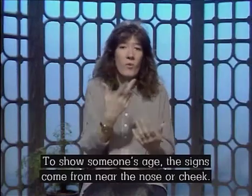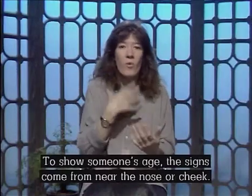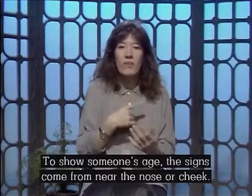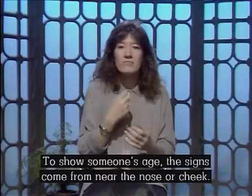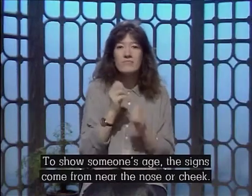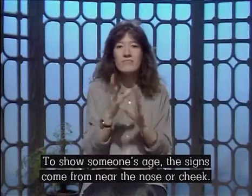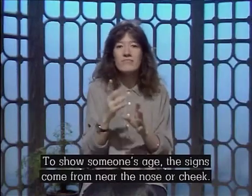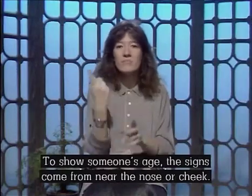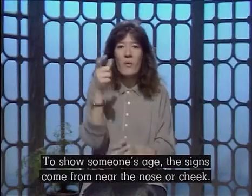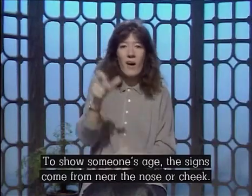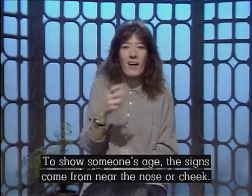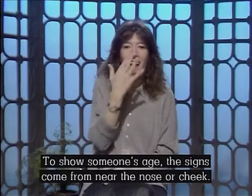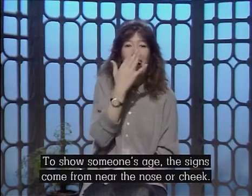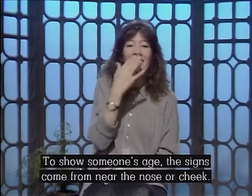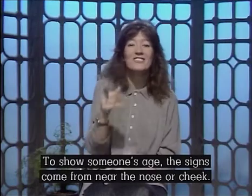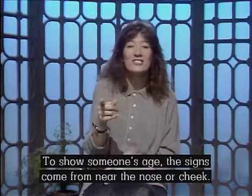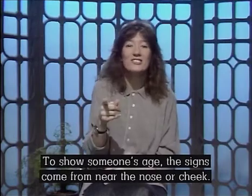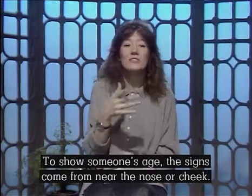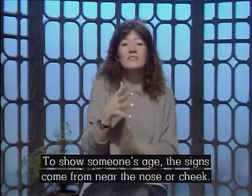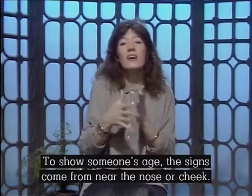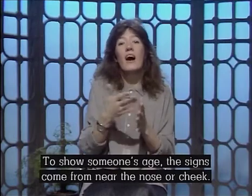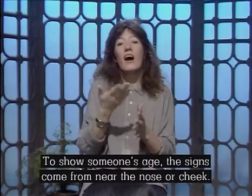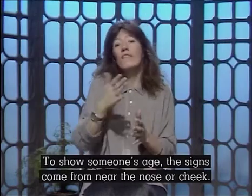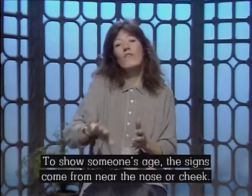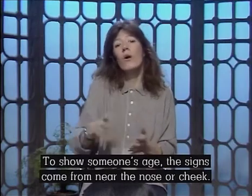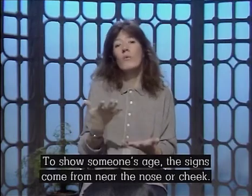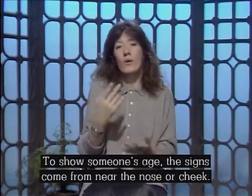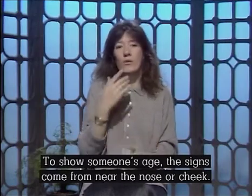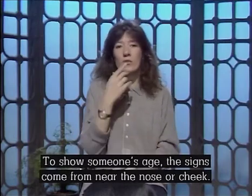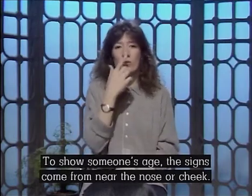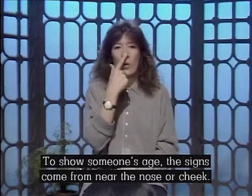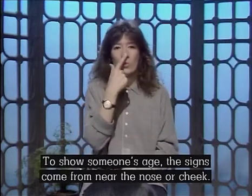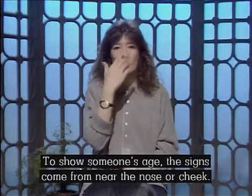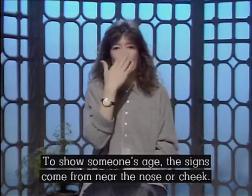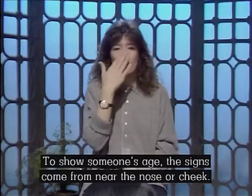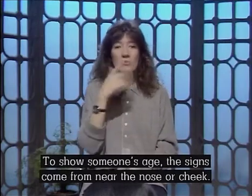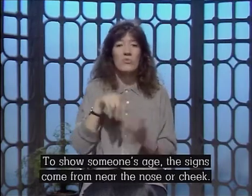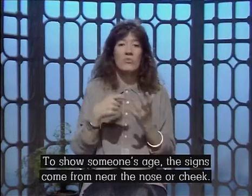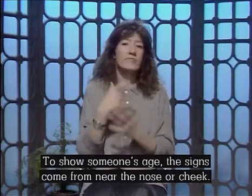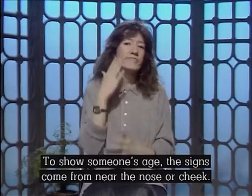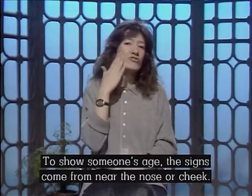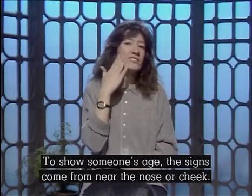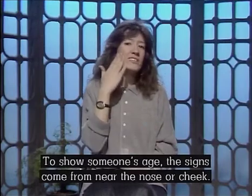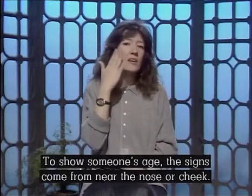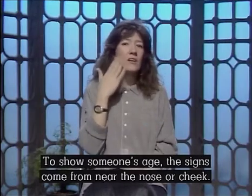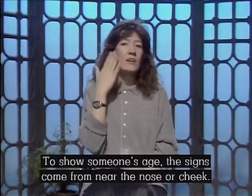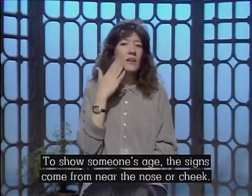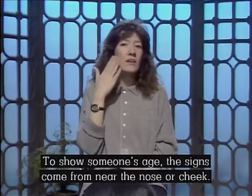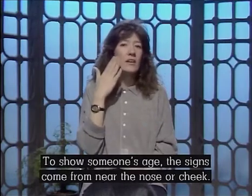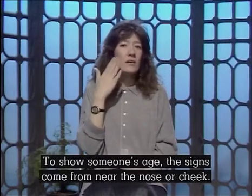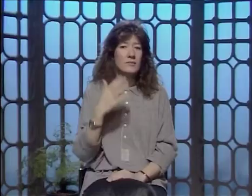And to show someone's age, the signs come from near the nose or cheek.